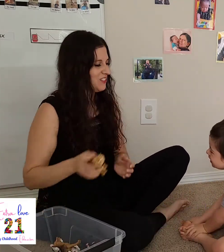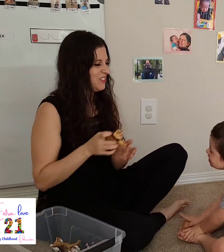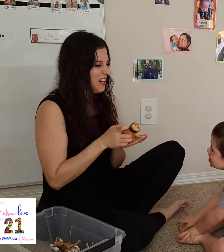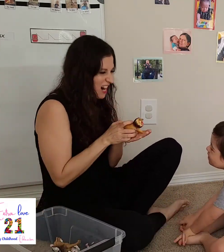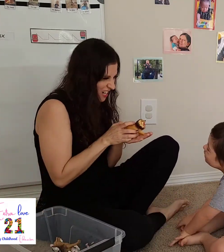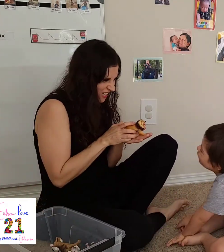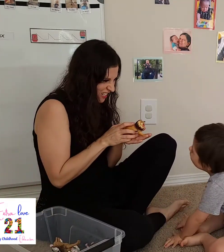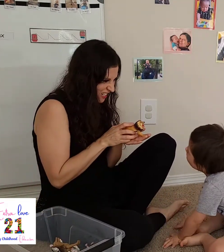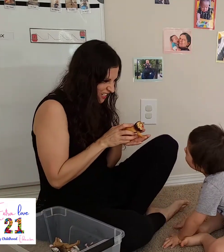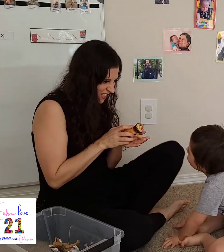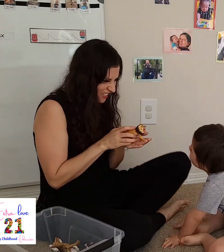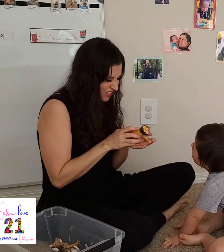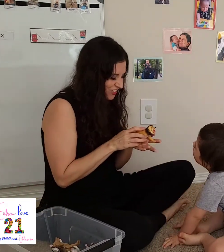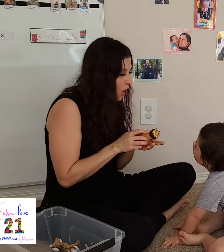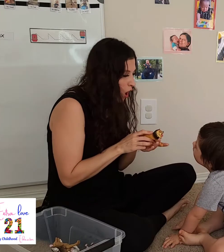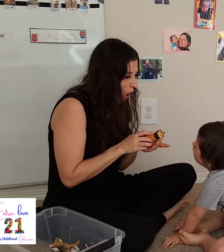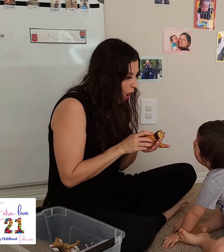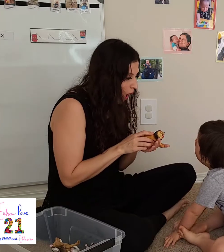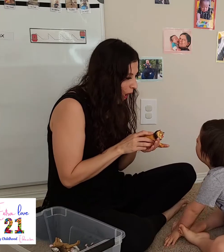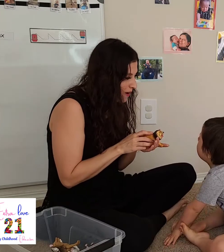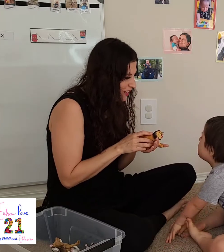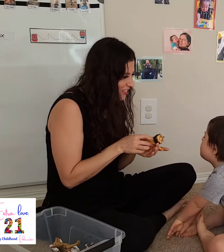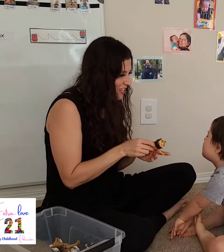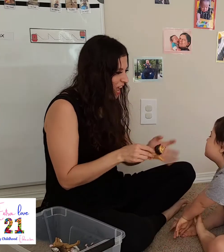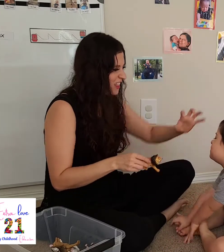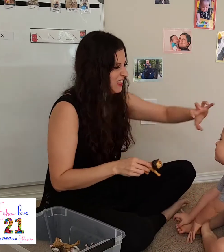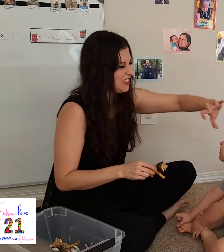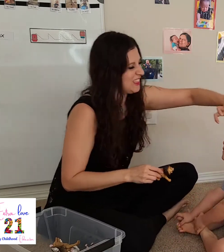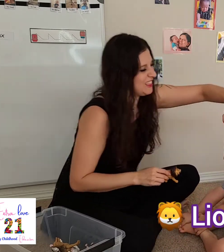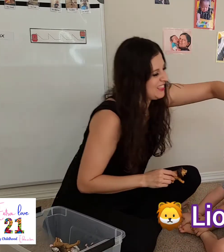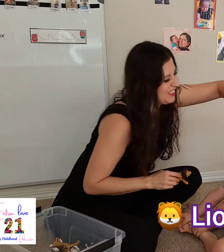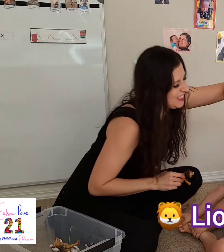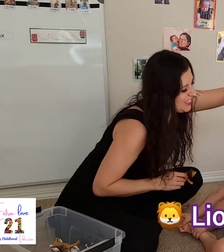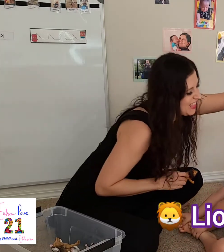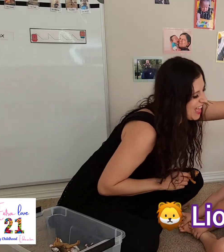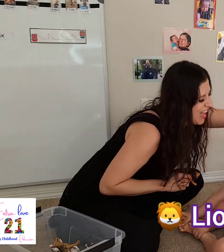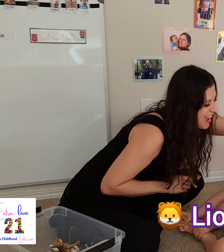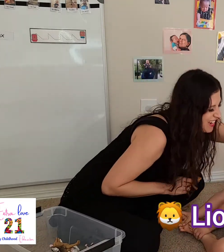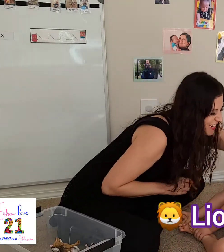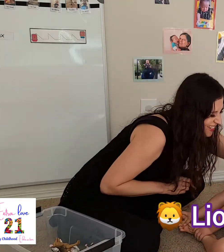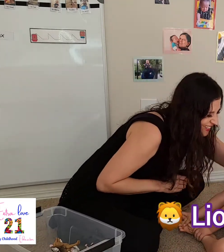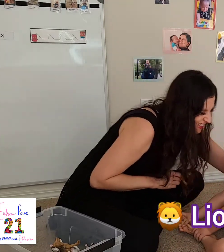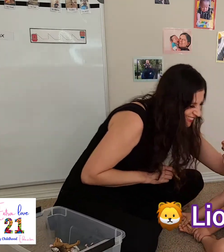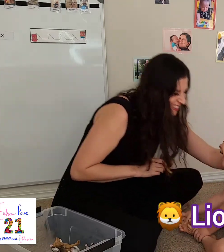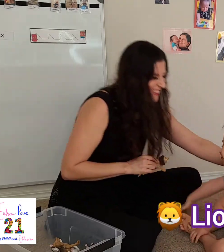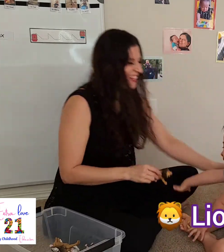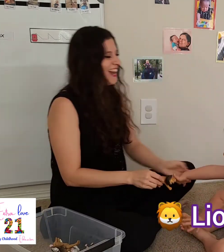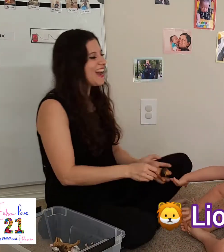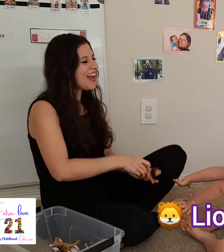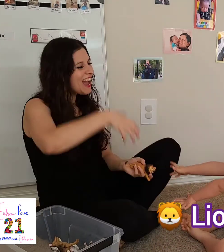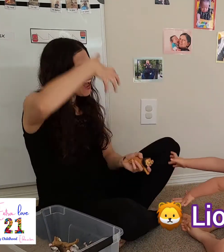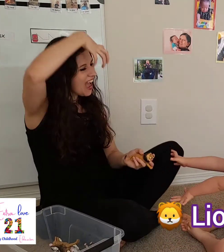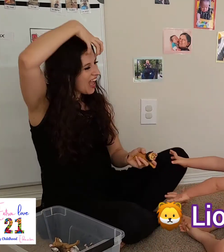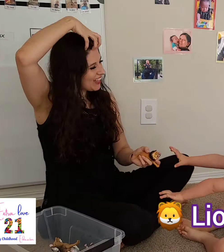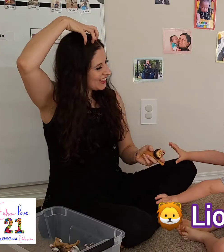Rawr. It's a... Lion. A